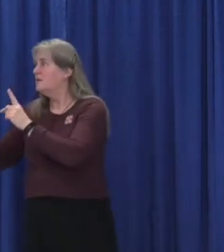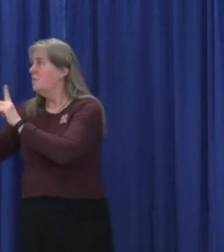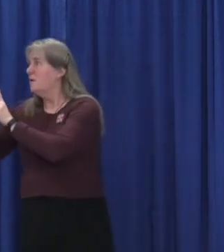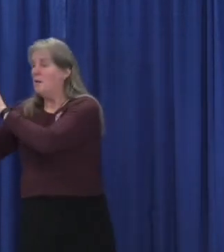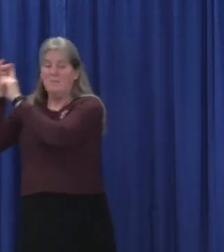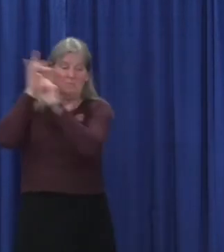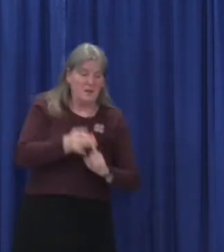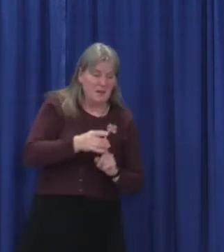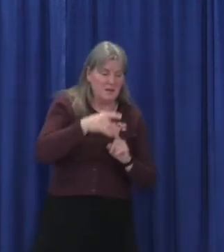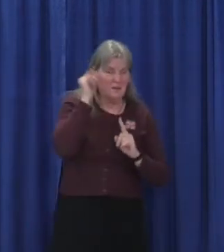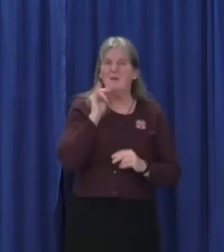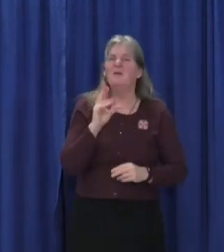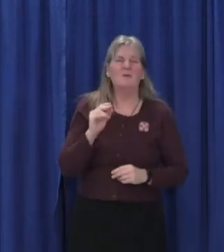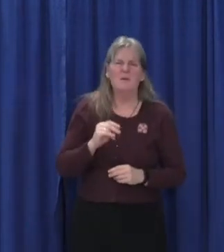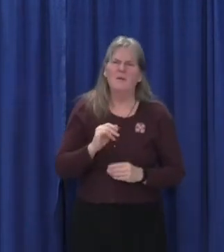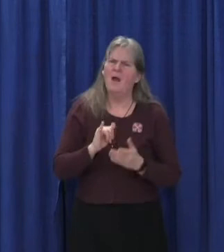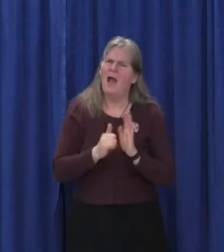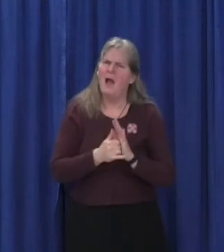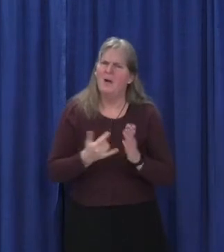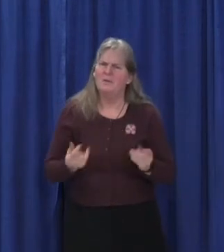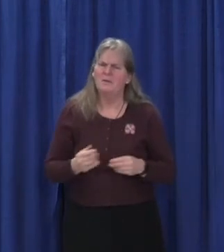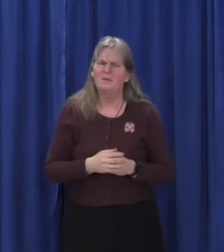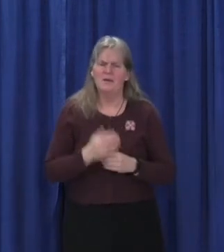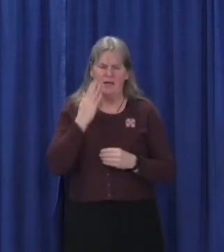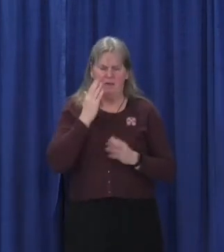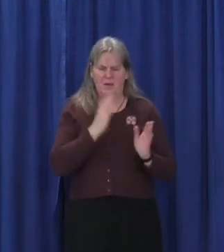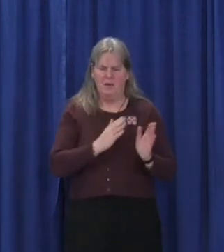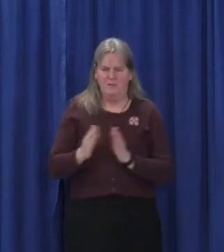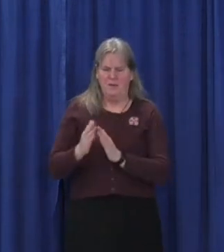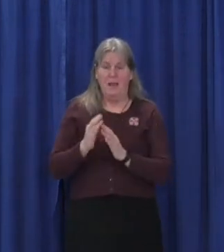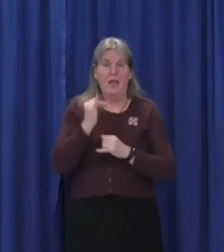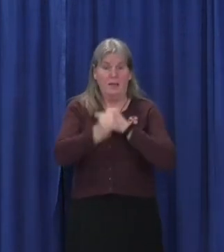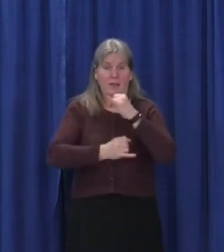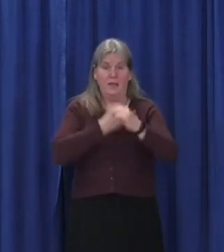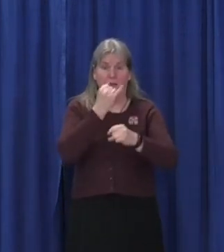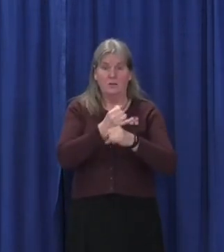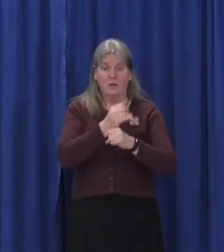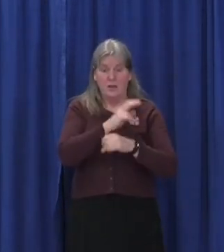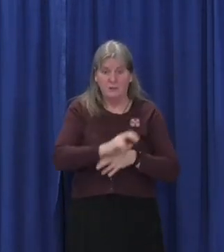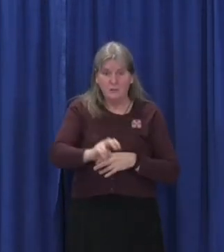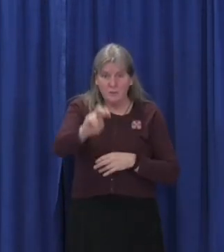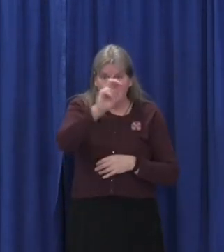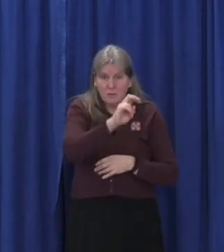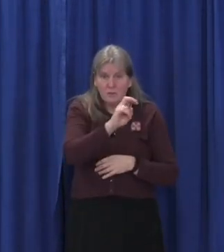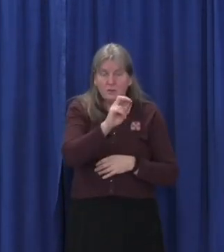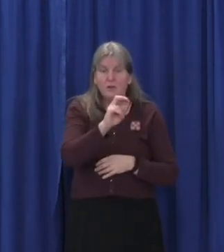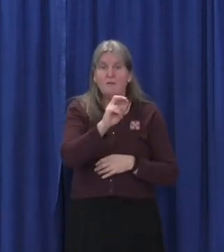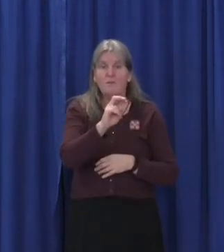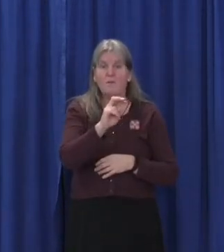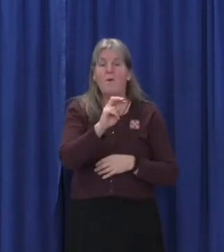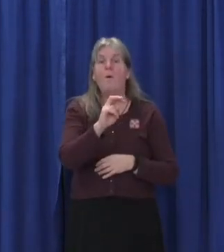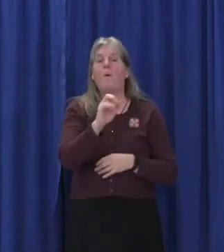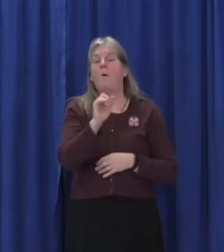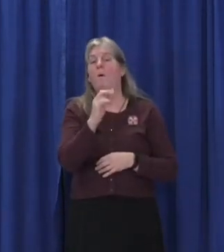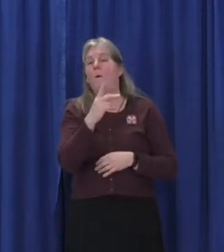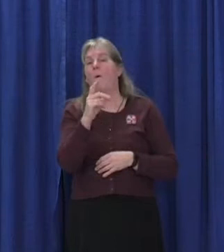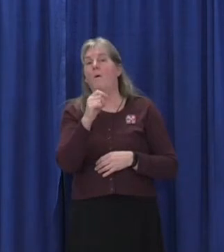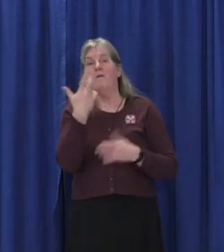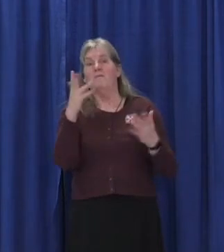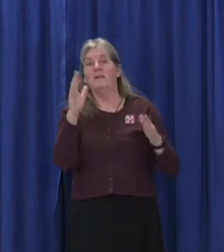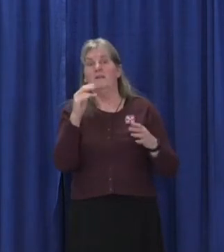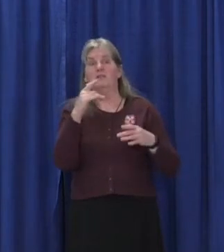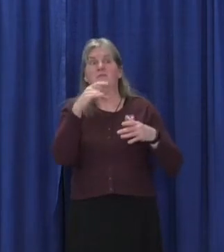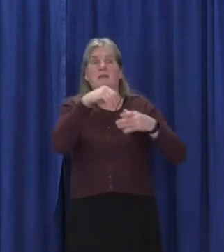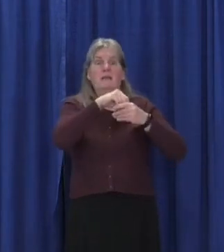we can do this. If you're planning to travel internationally, or perhaps you are already overseas or somewhere or